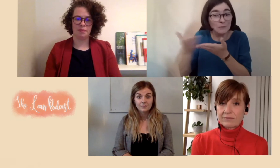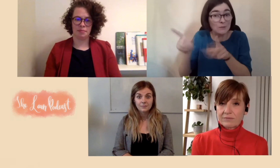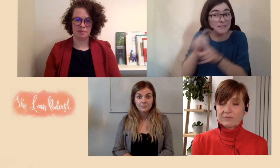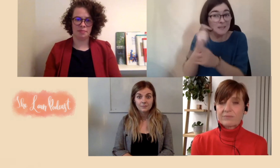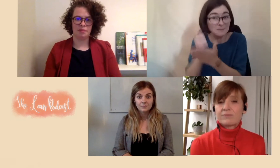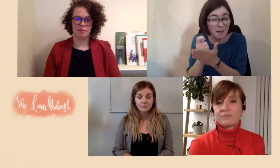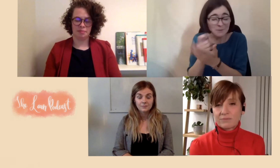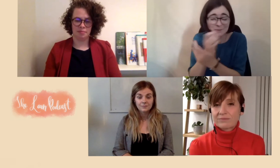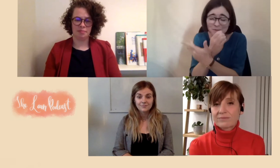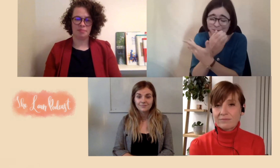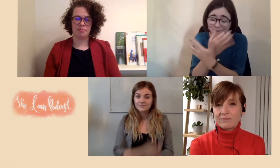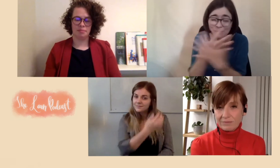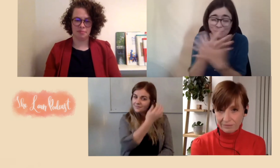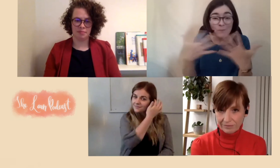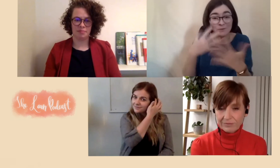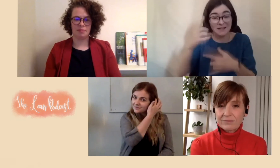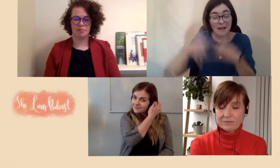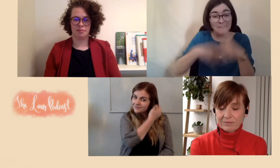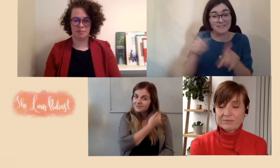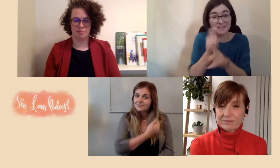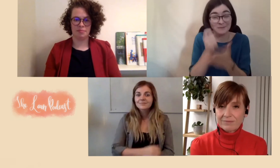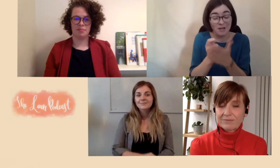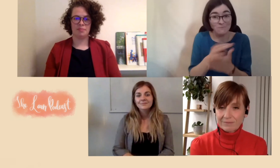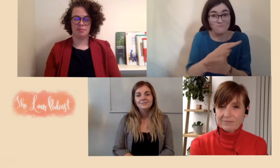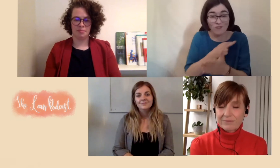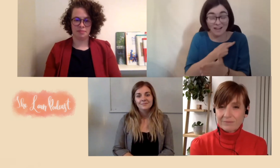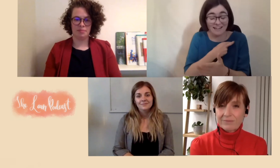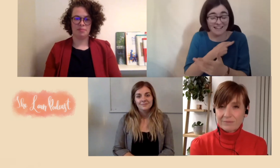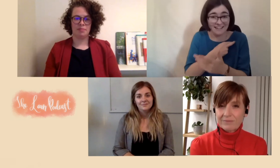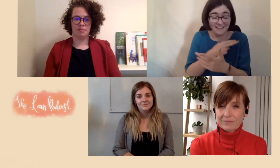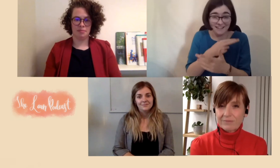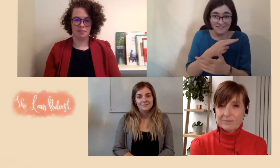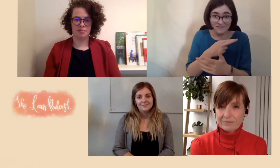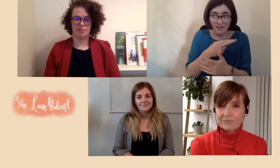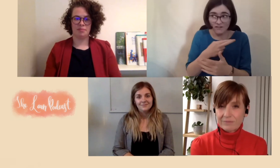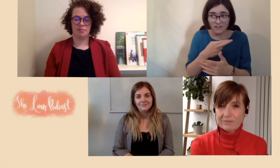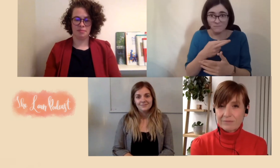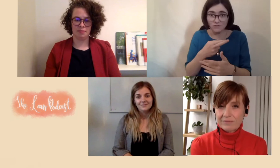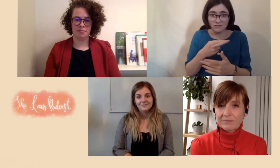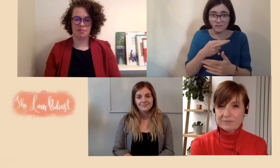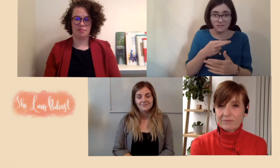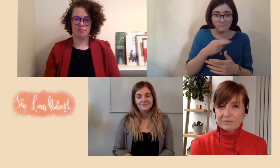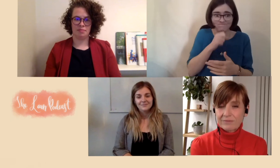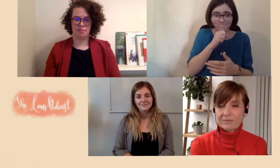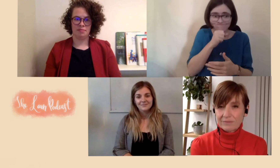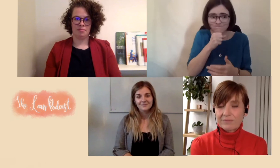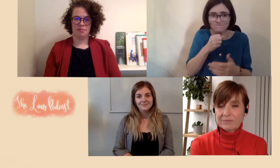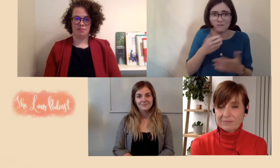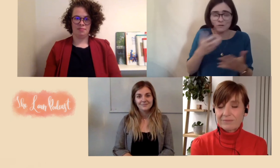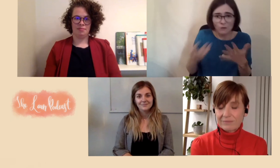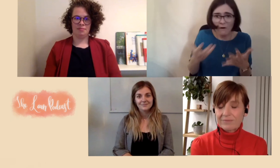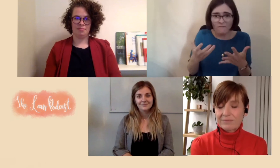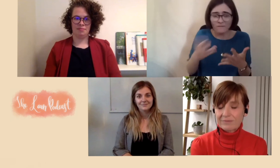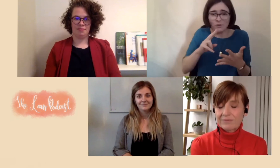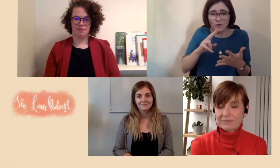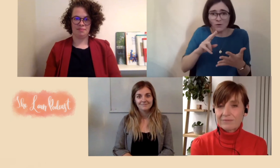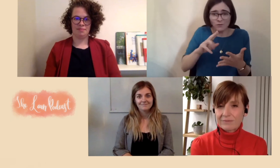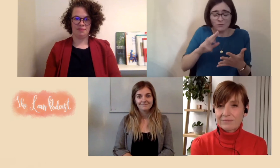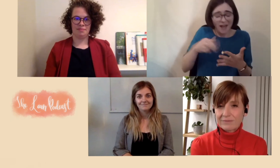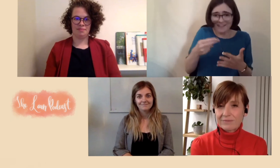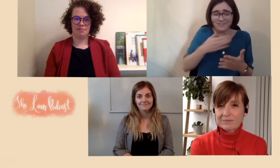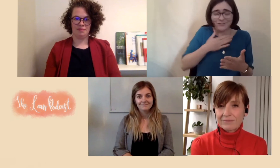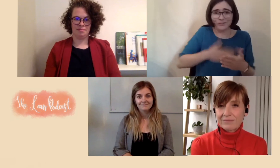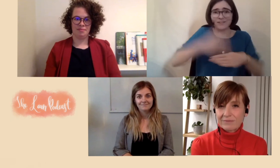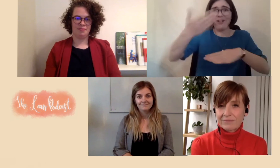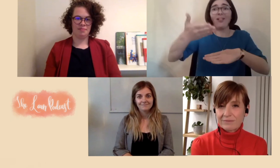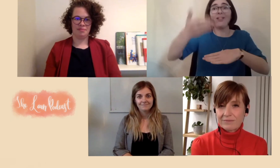and say, no, do you know what, we'll try again tomorrow. You can't, even if you might feel like doing that, you can't, and you have to try your